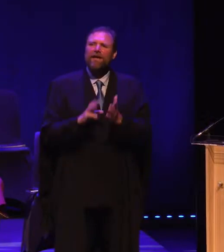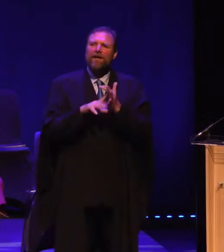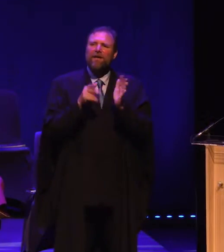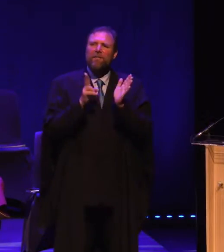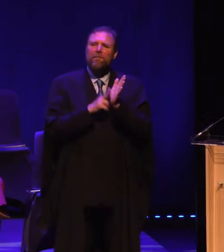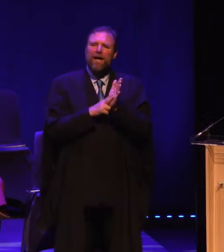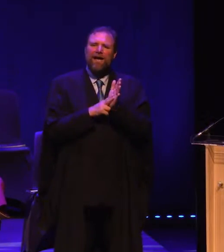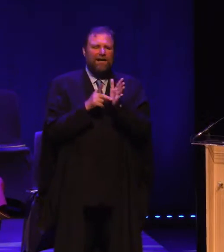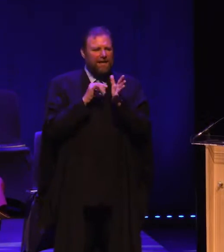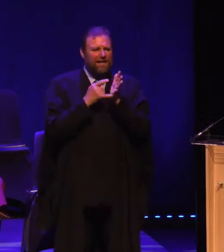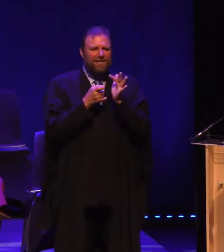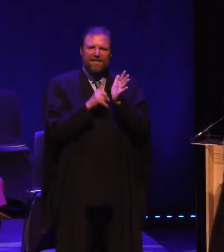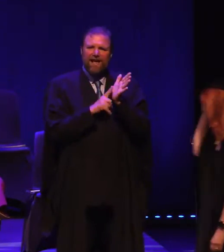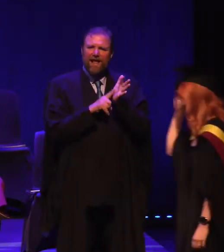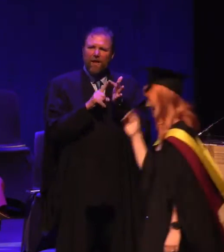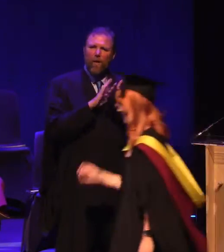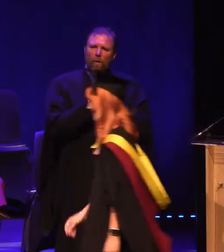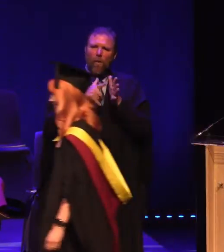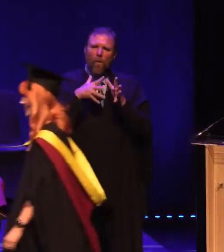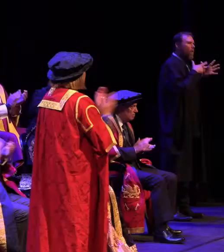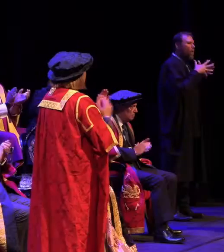Megan Estelle Hawkins.